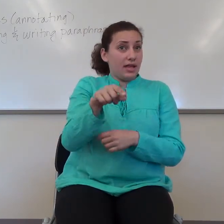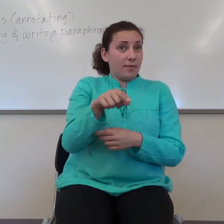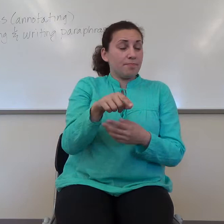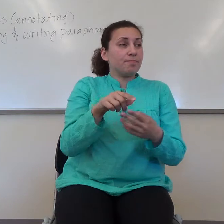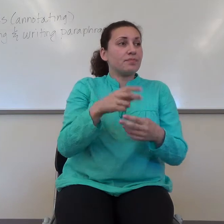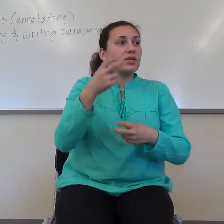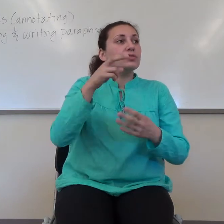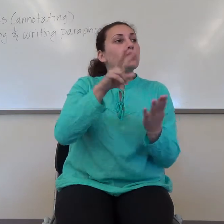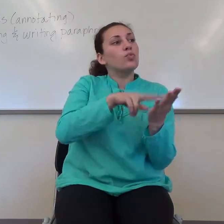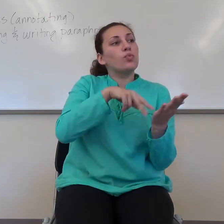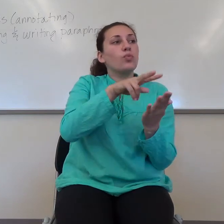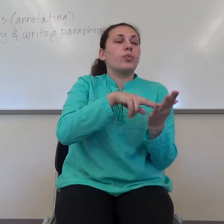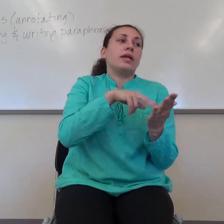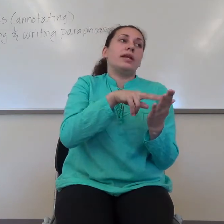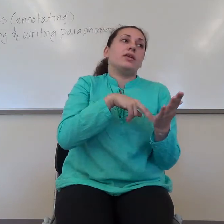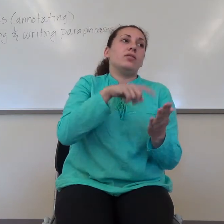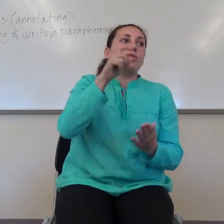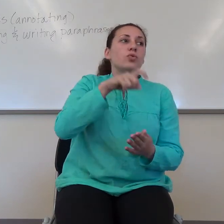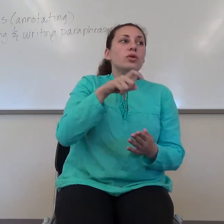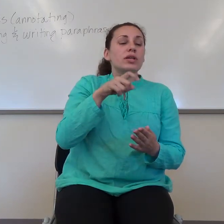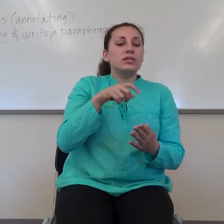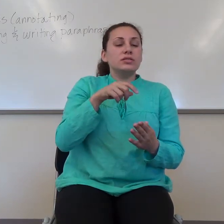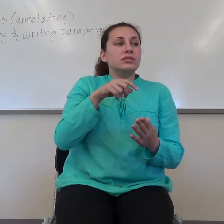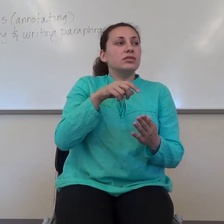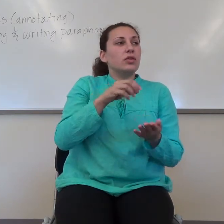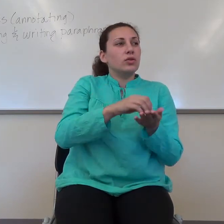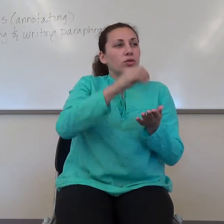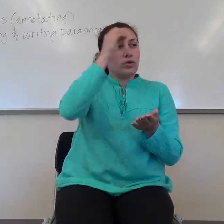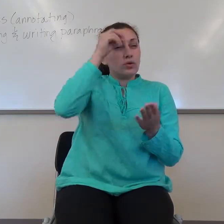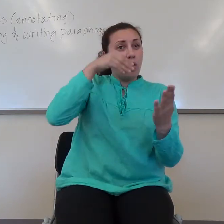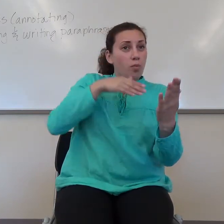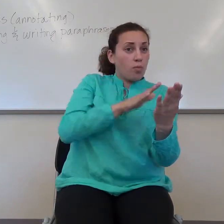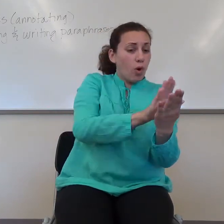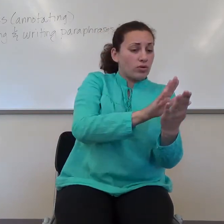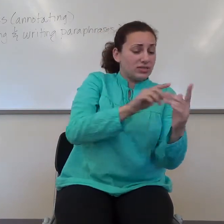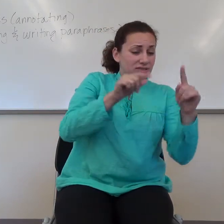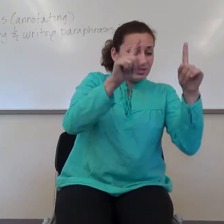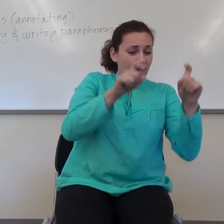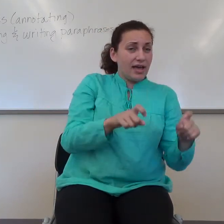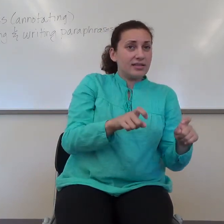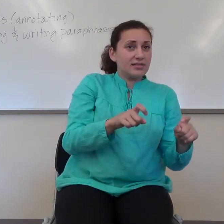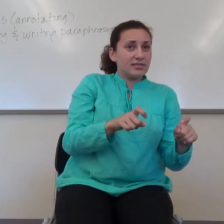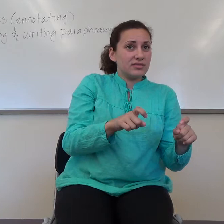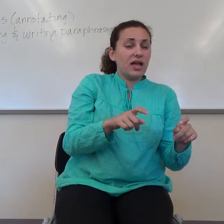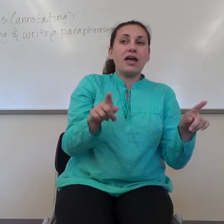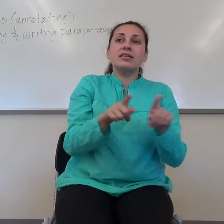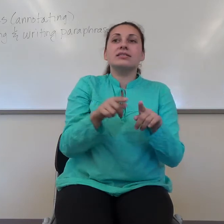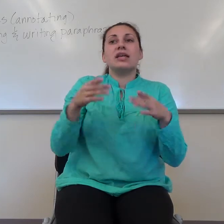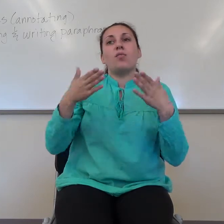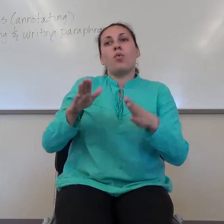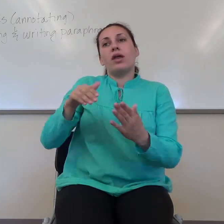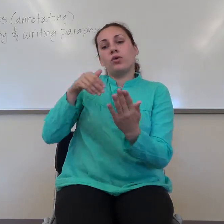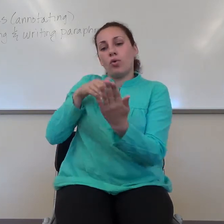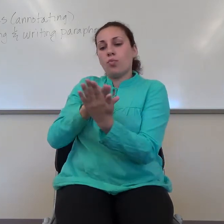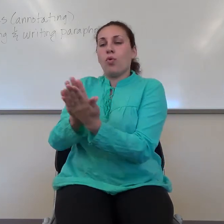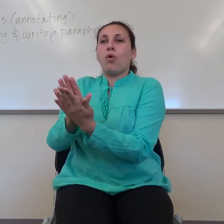have to learn to approach a test the same way you approach a reading and